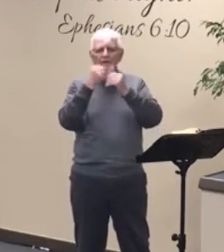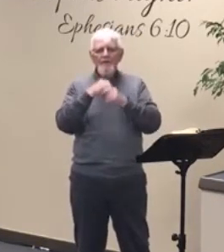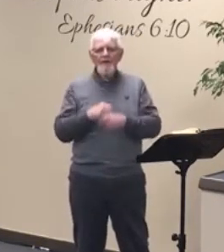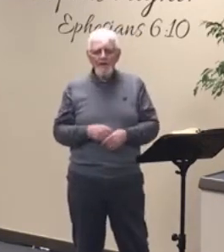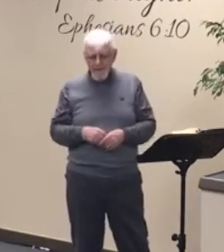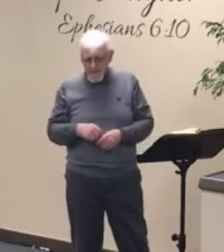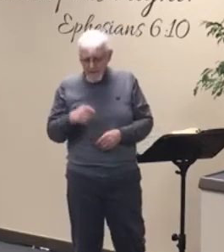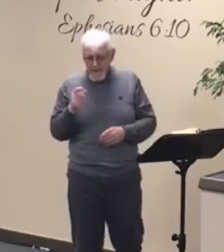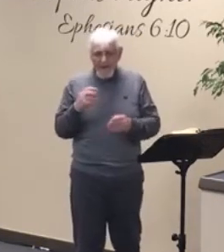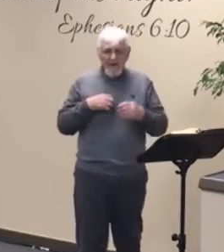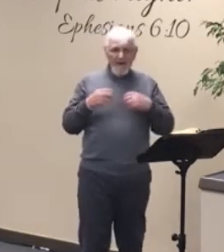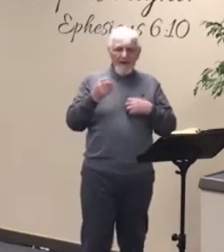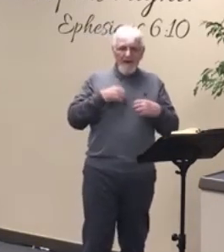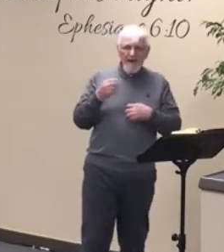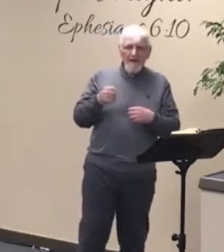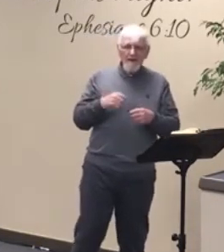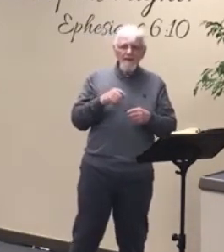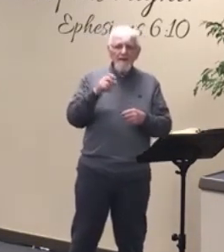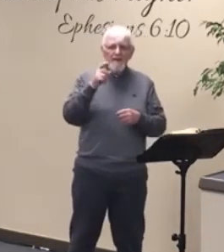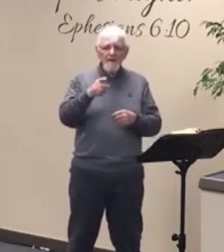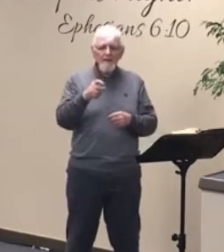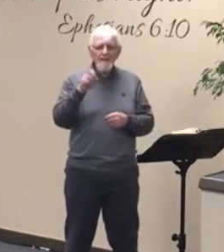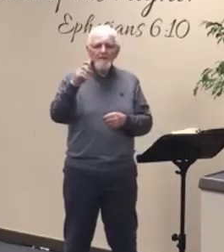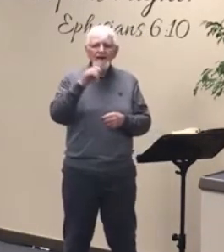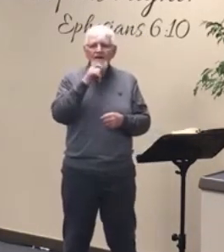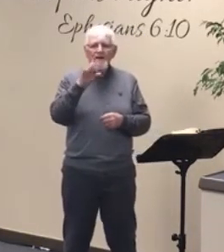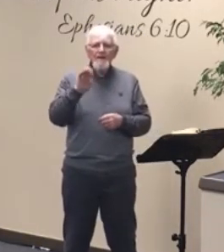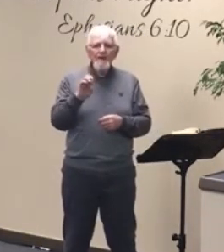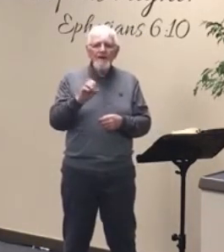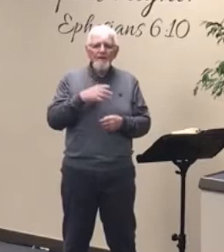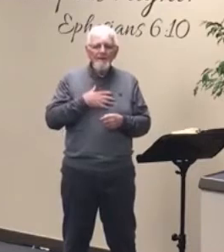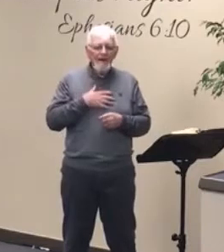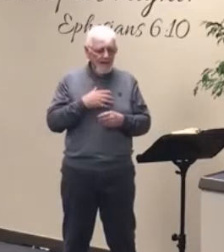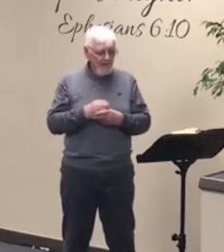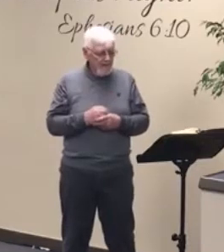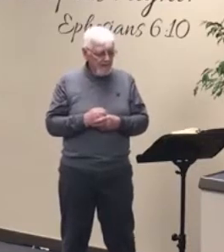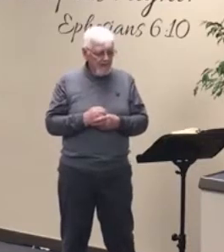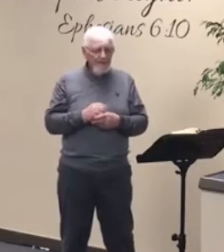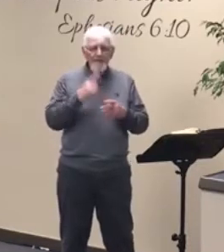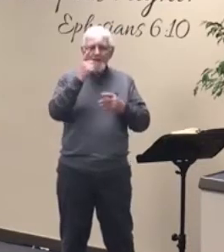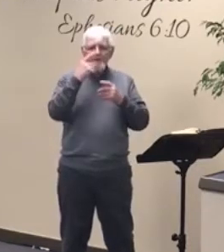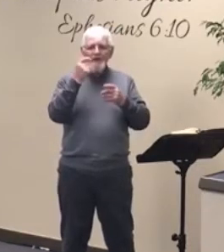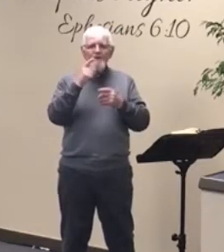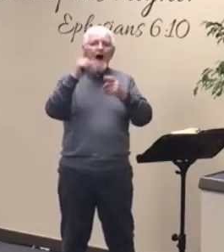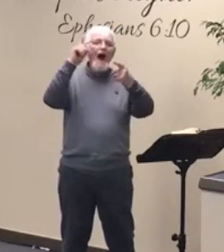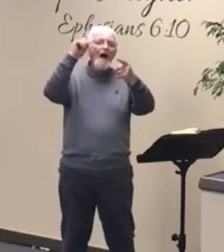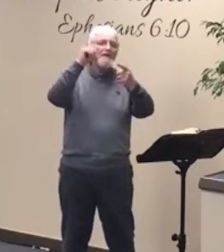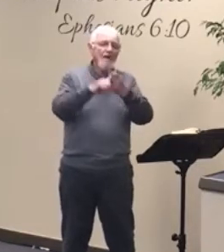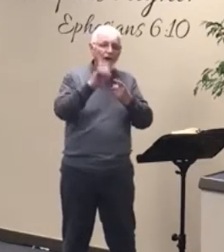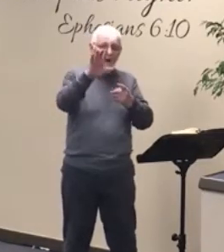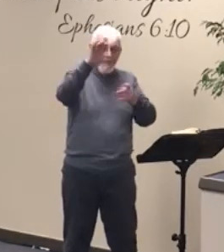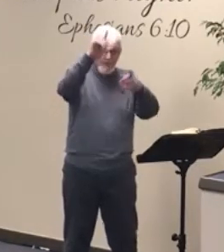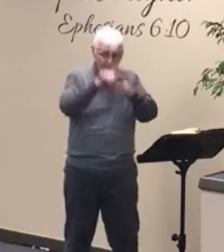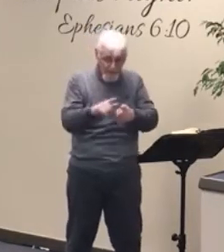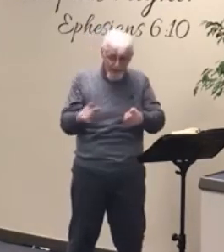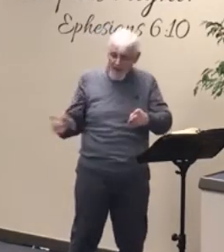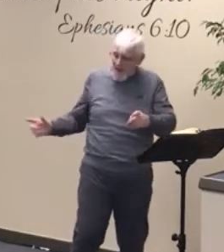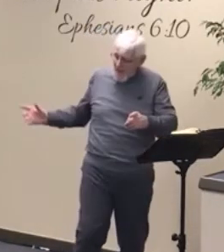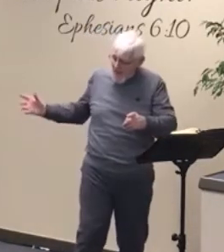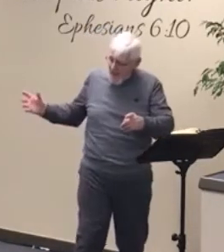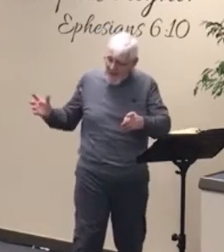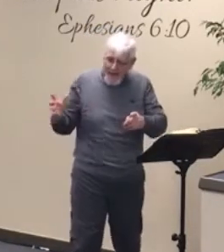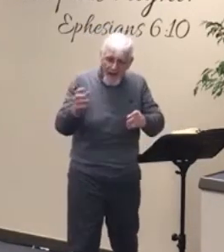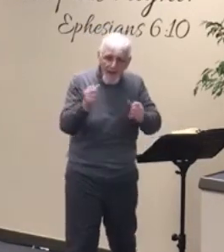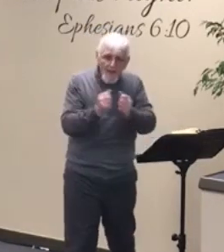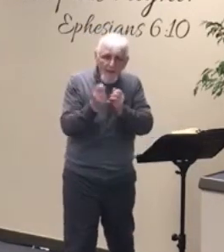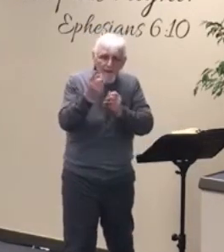protest unto us, saying, ye shall not see my face, except your brother be with you. If thou wilt send our brother with us,